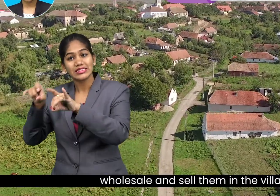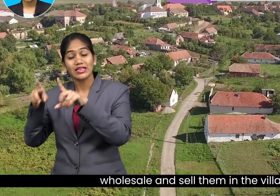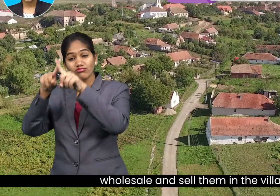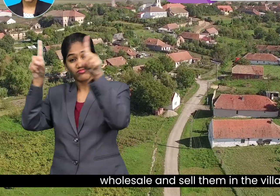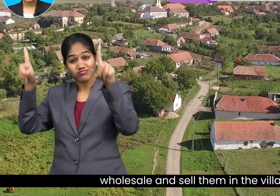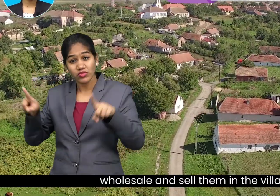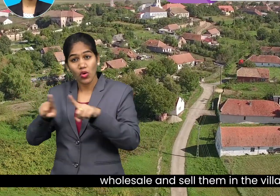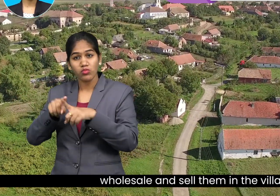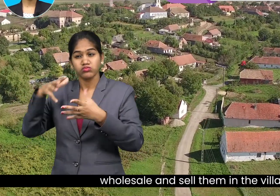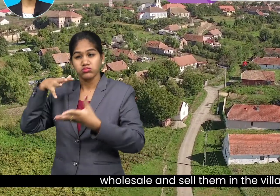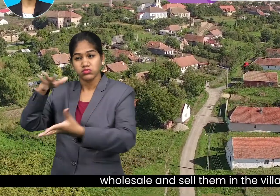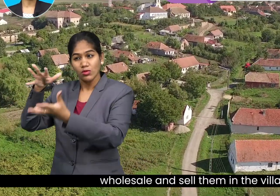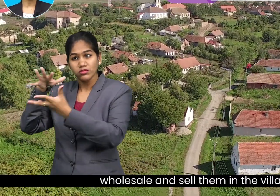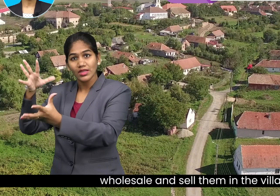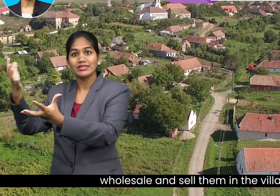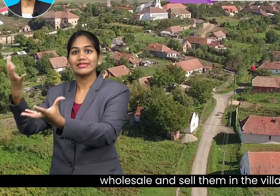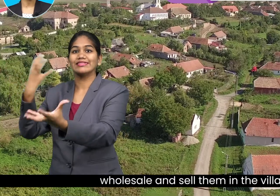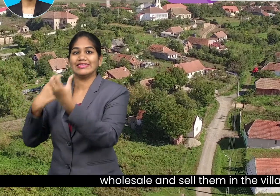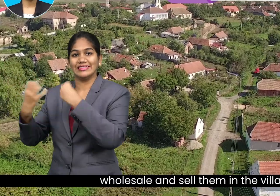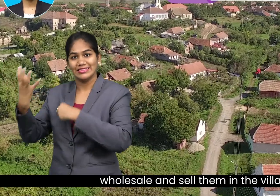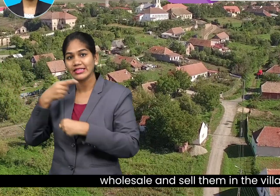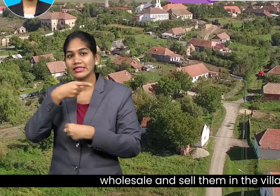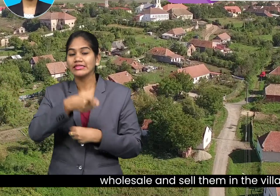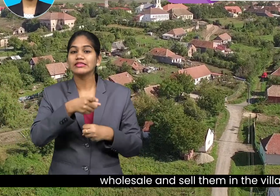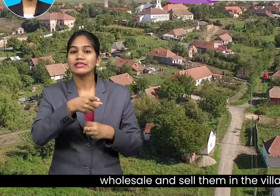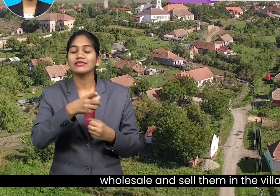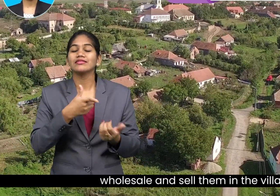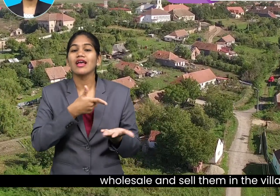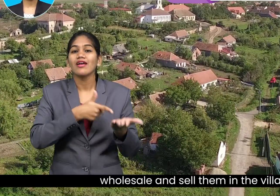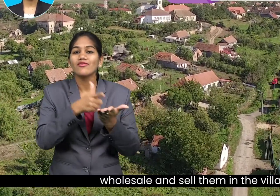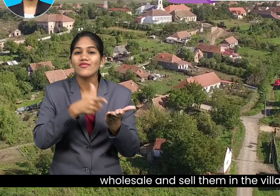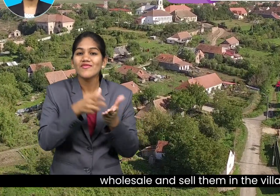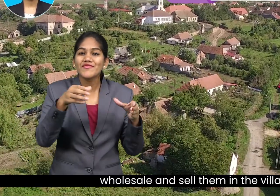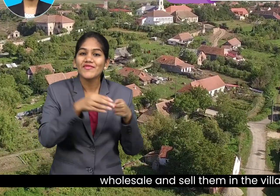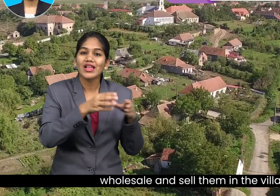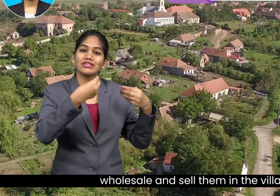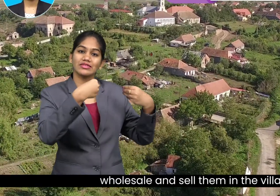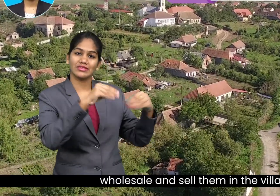wholesale and sell them in the village.